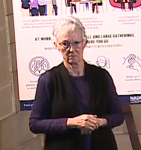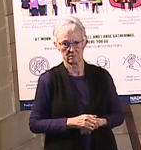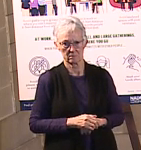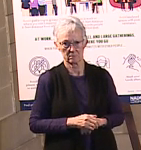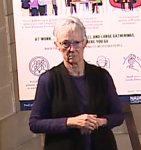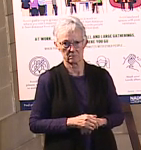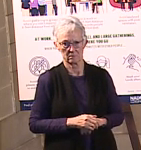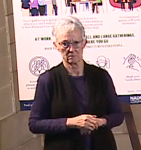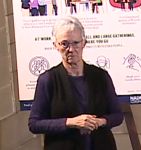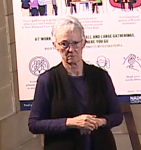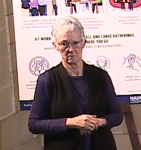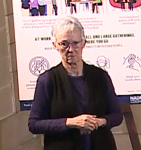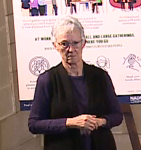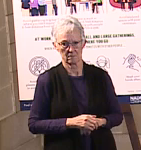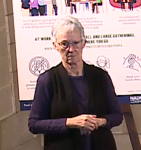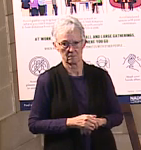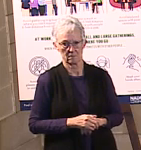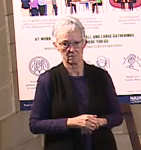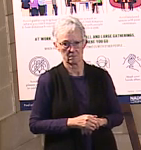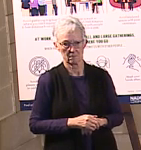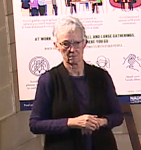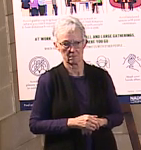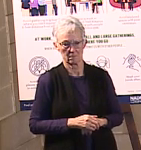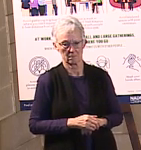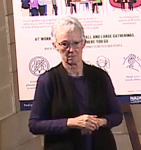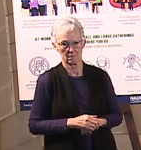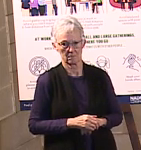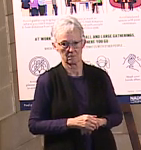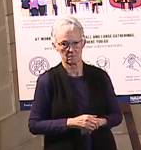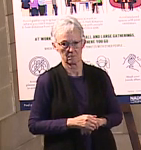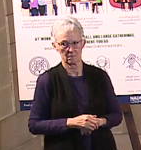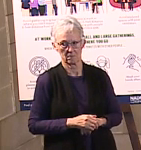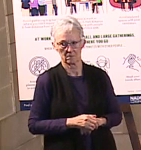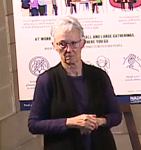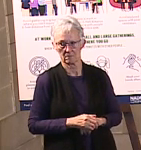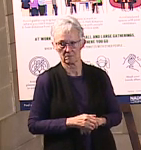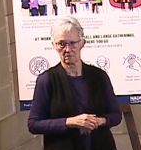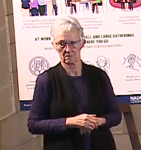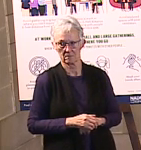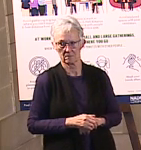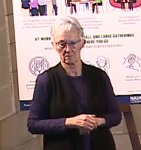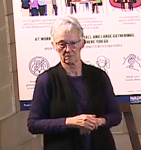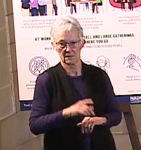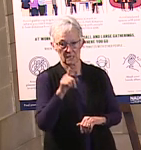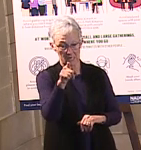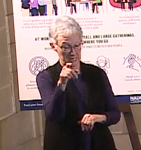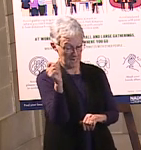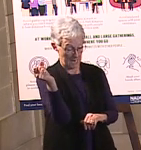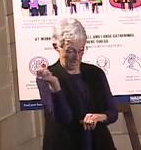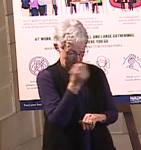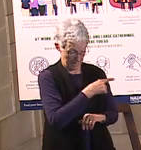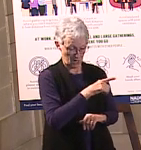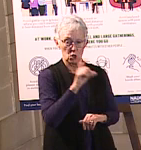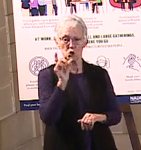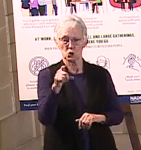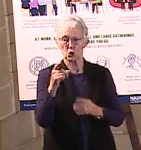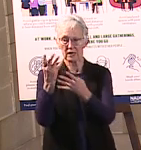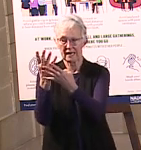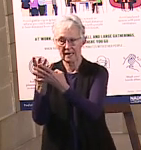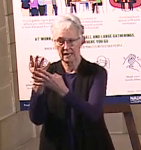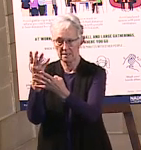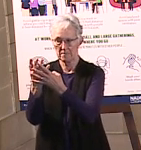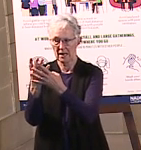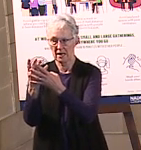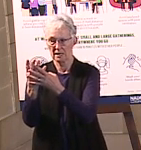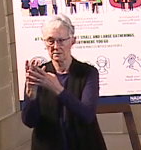inside that 1A as you've done with long-term residents? And so the question was, should the inmates be included